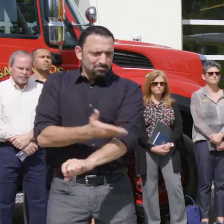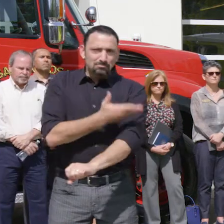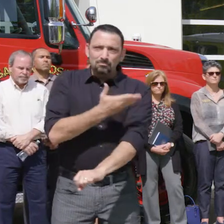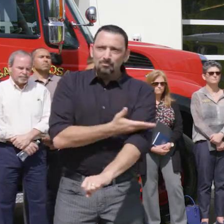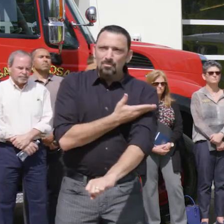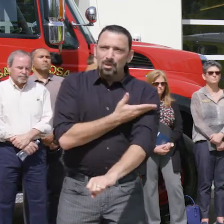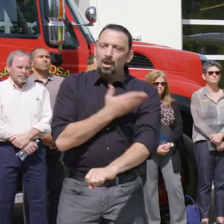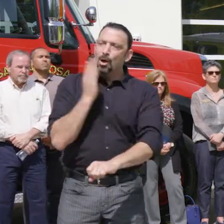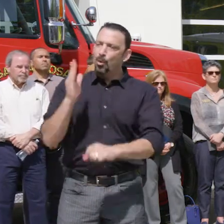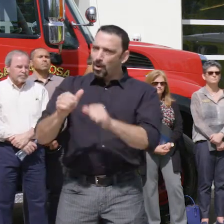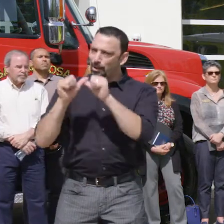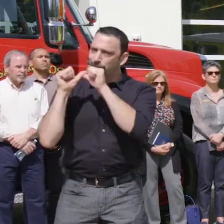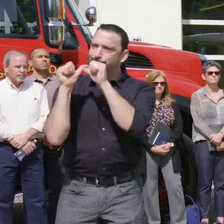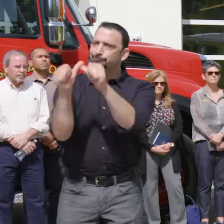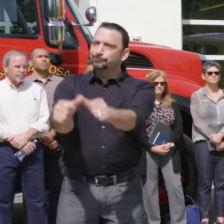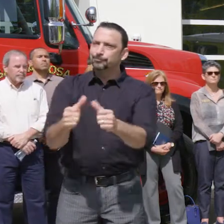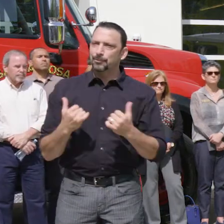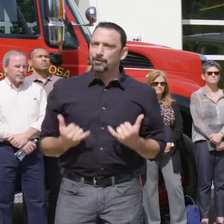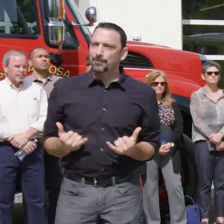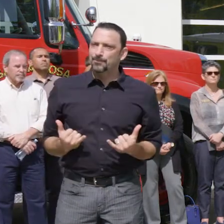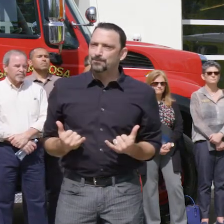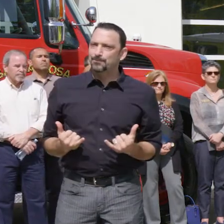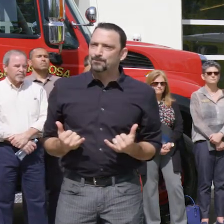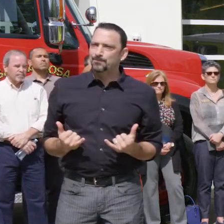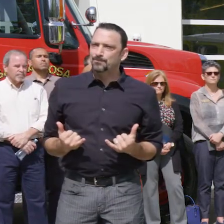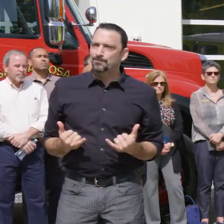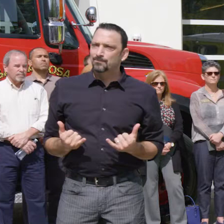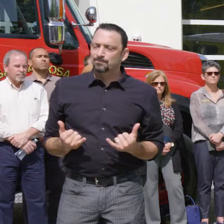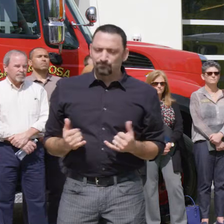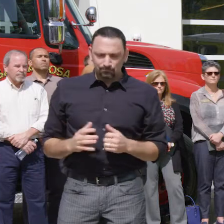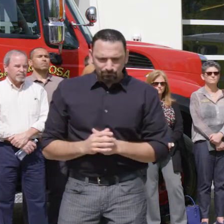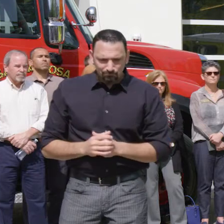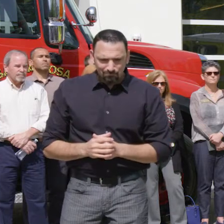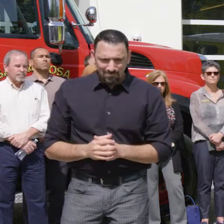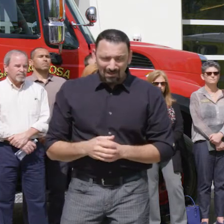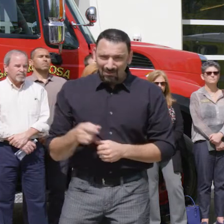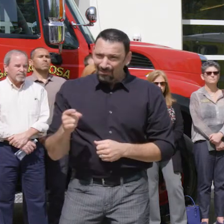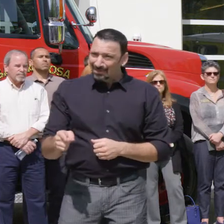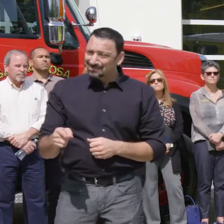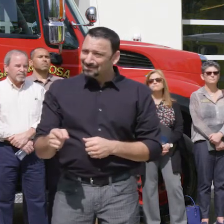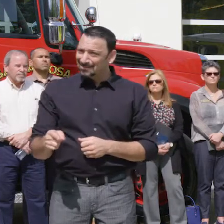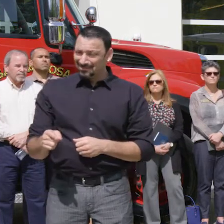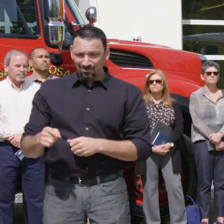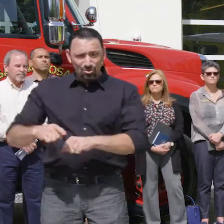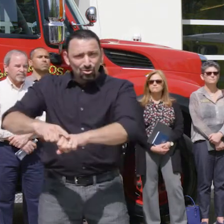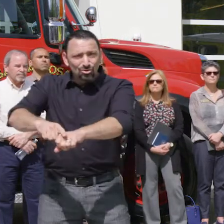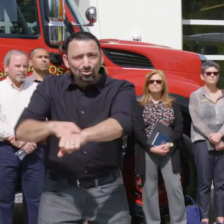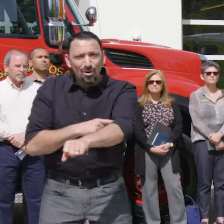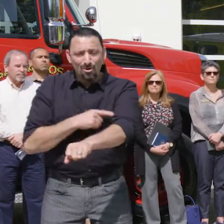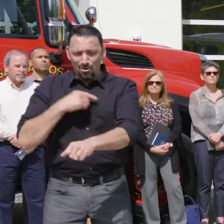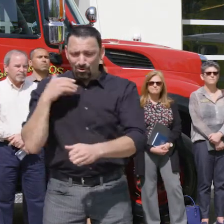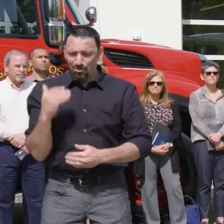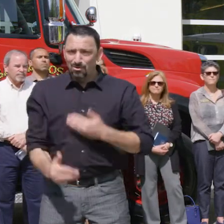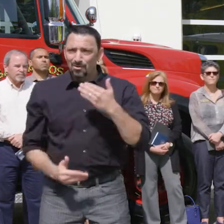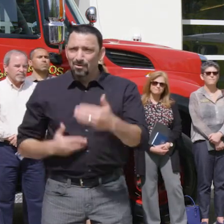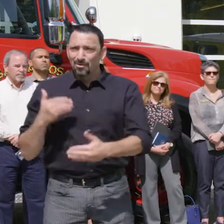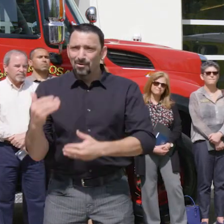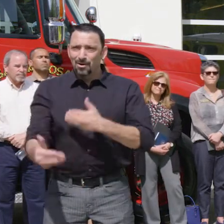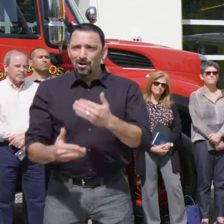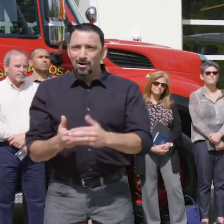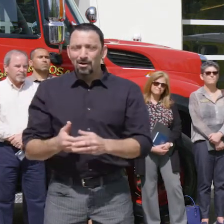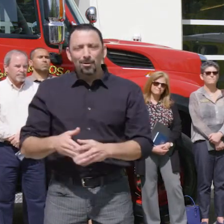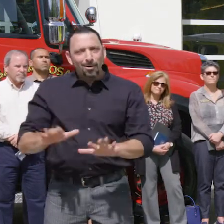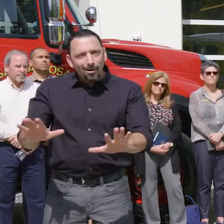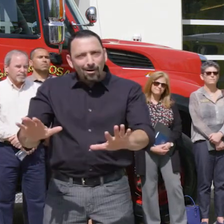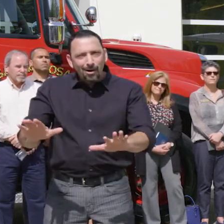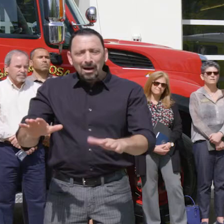that today. This is a marathon, not a sprint. But you all may remember